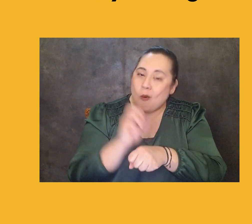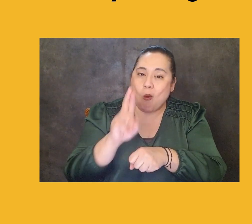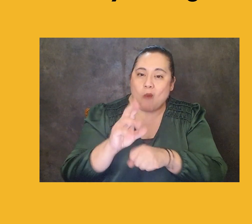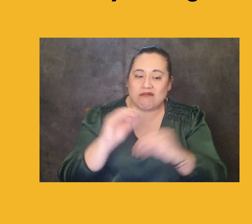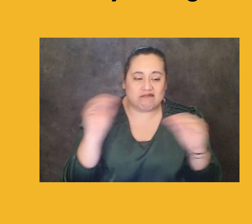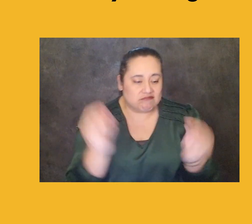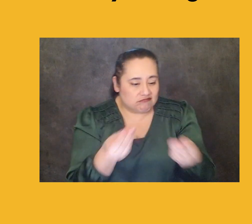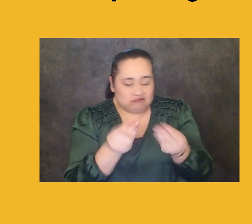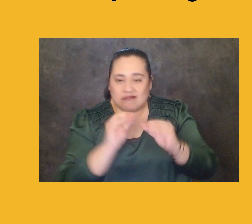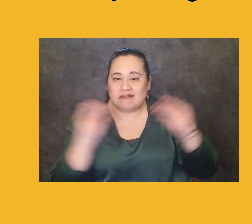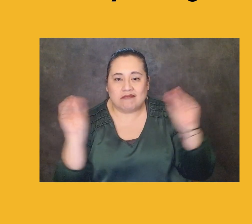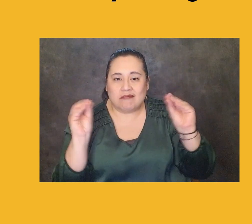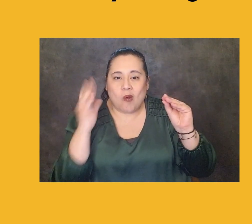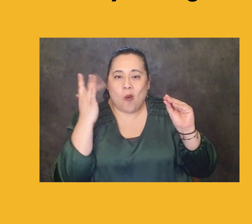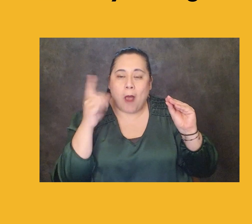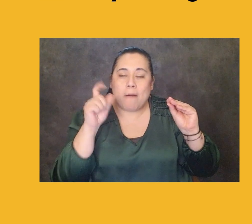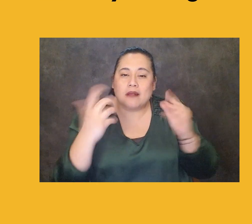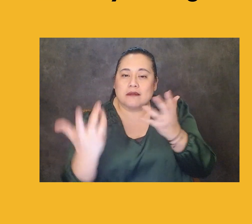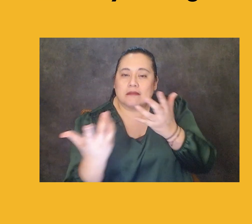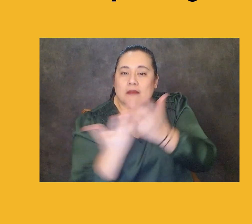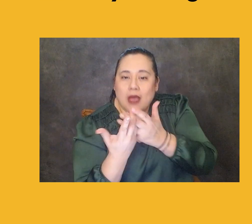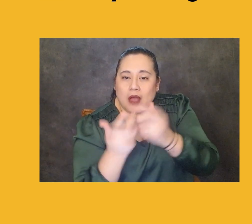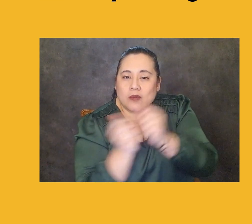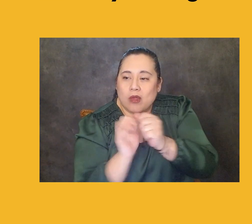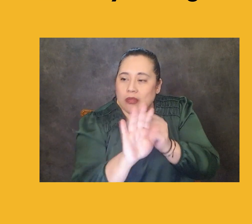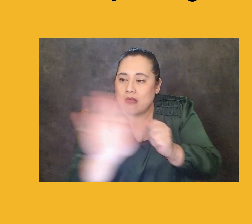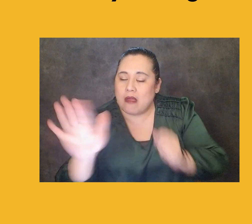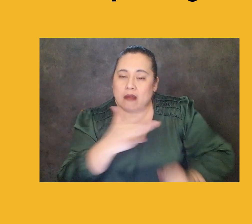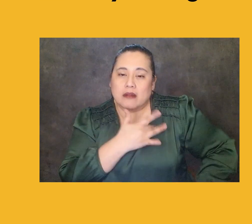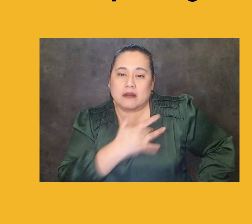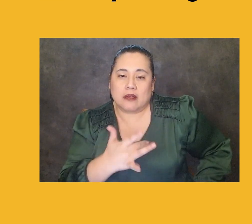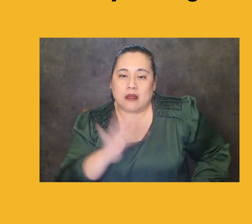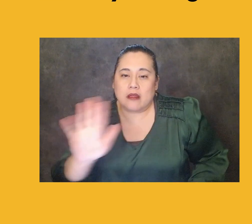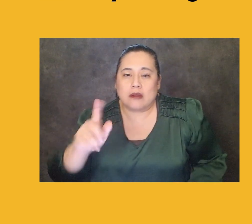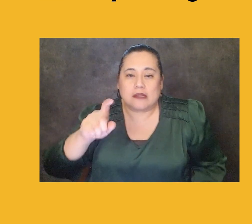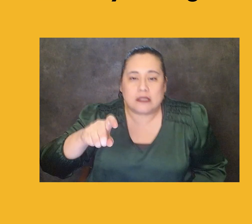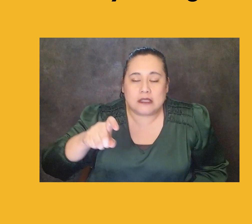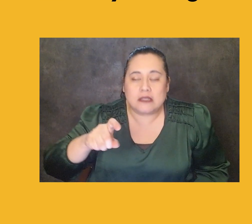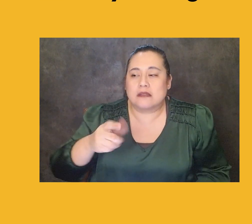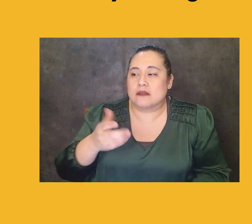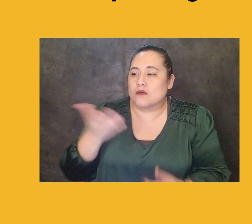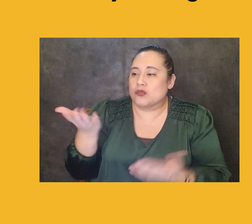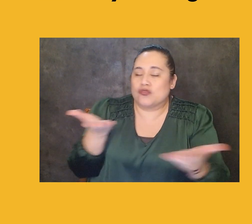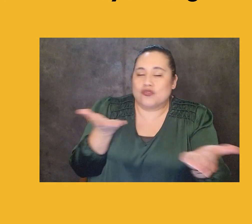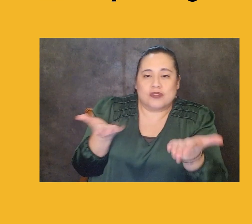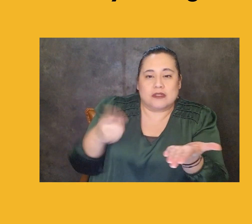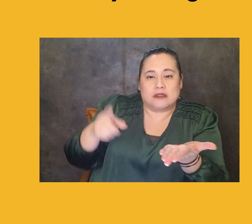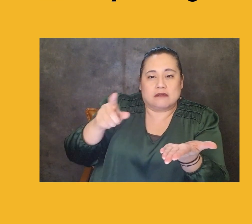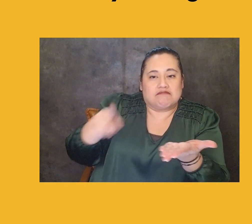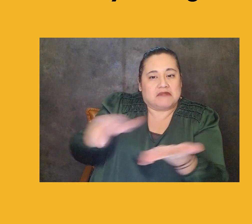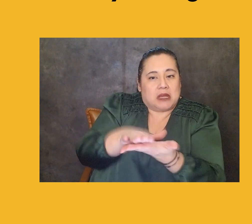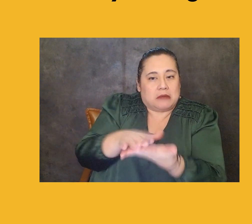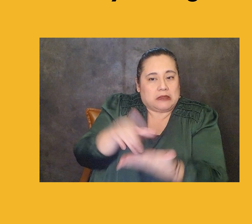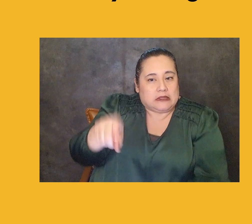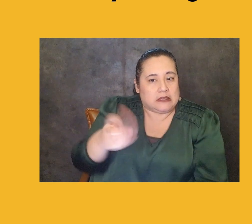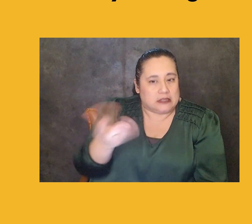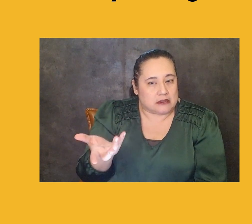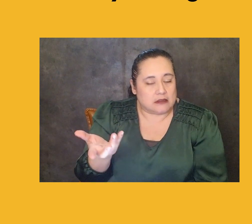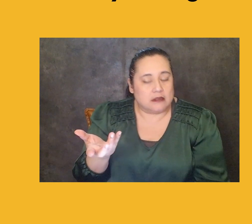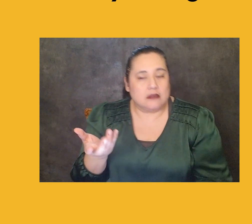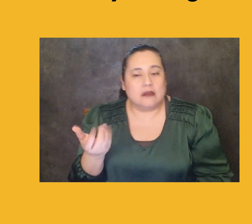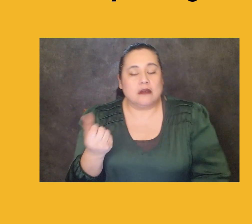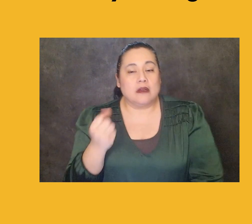I can get nothing because it has to match their needs also. It has to match the services they're